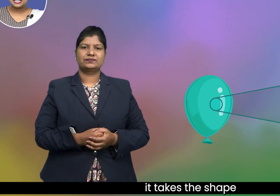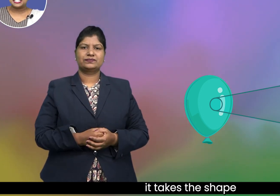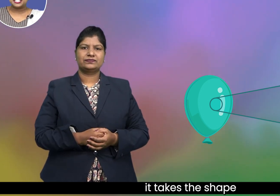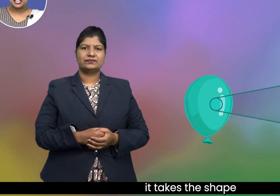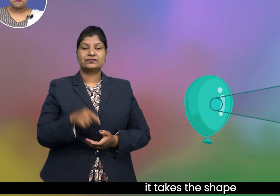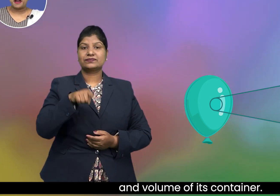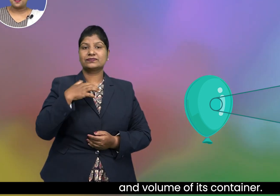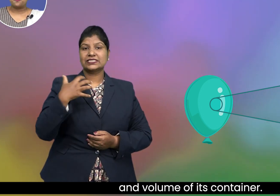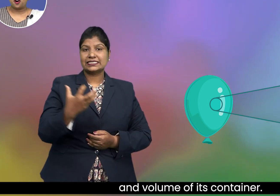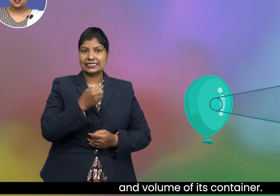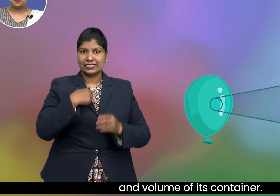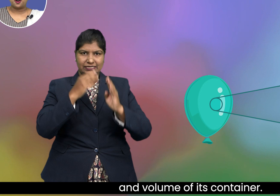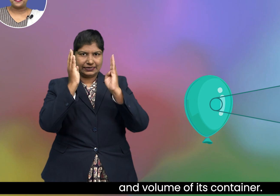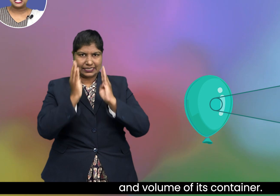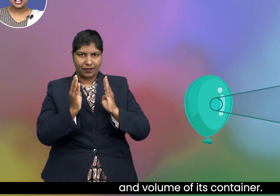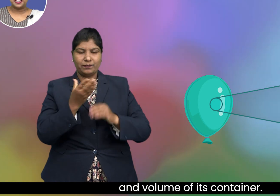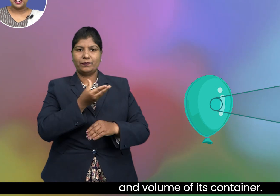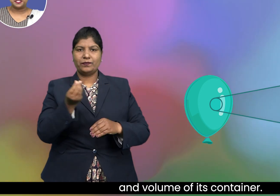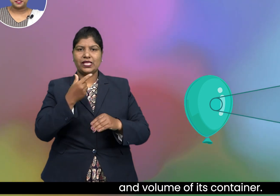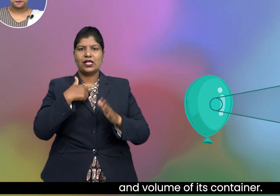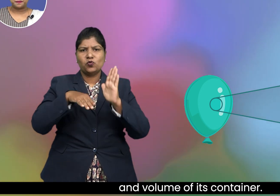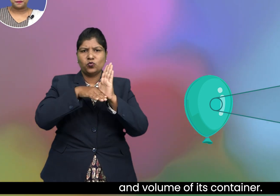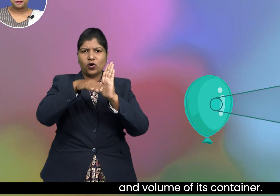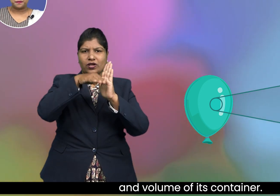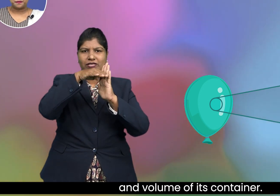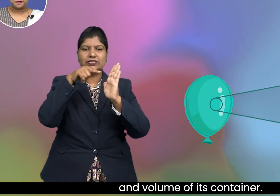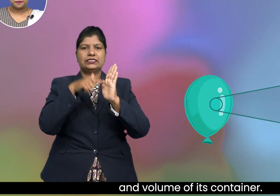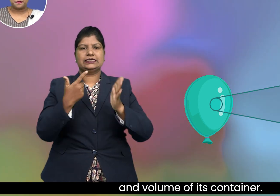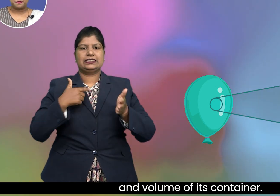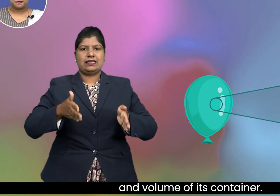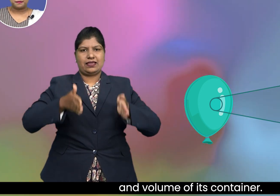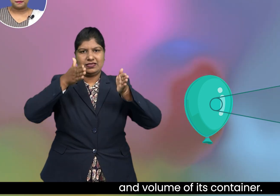it takes the shape and volume of its container.